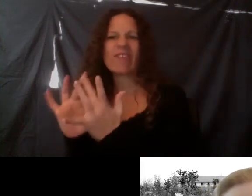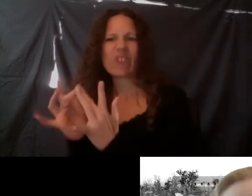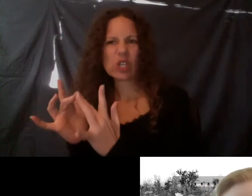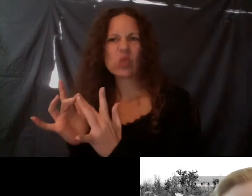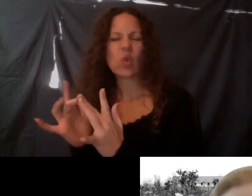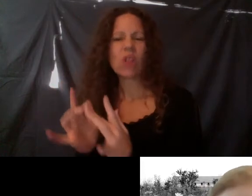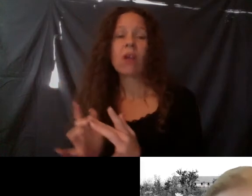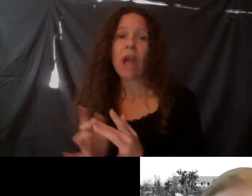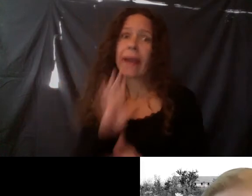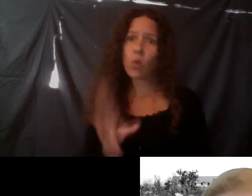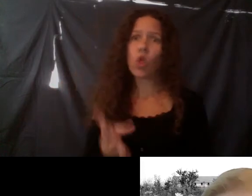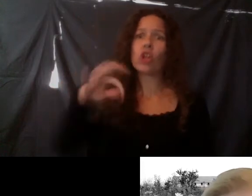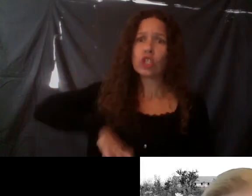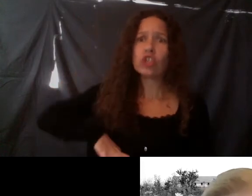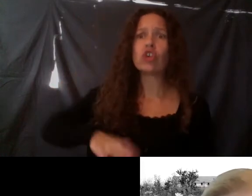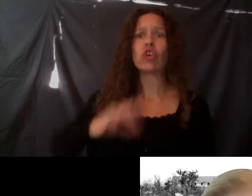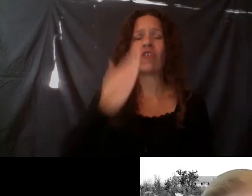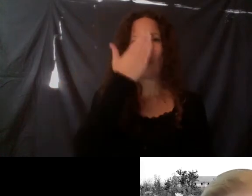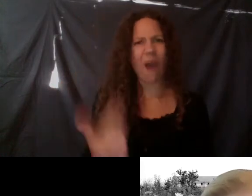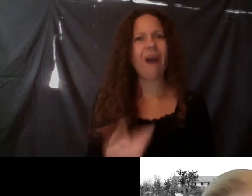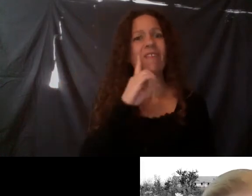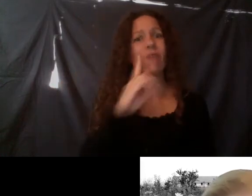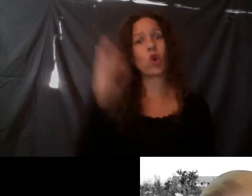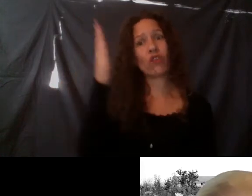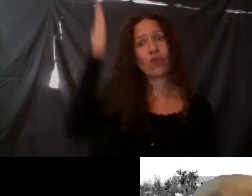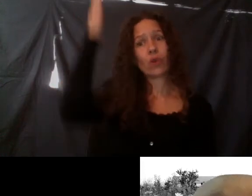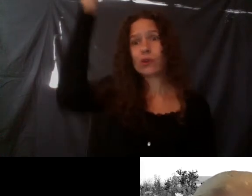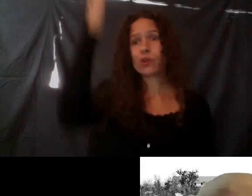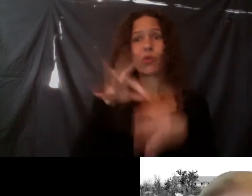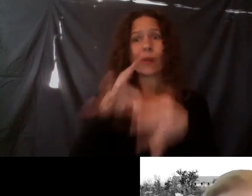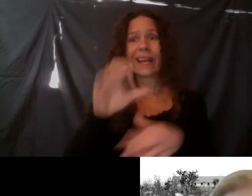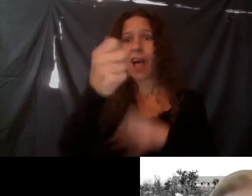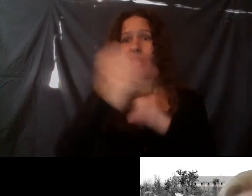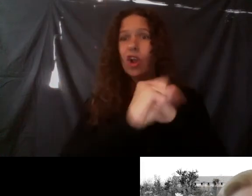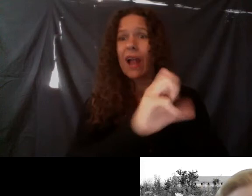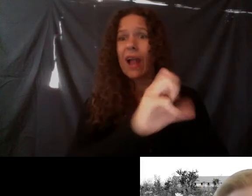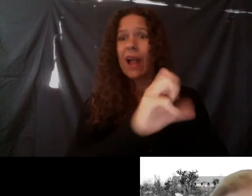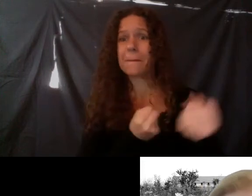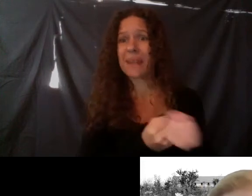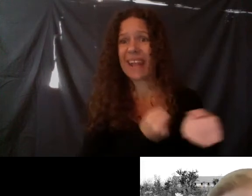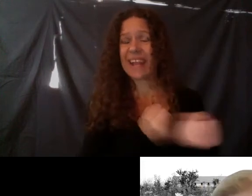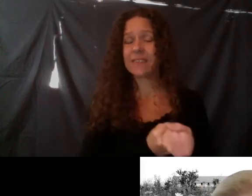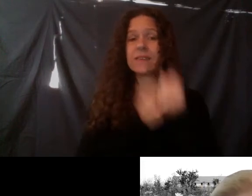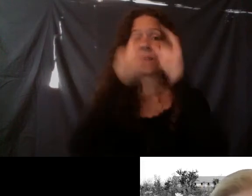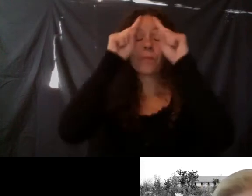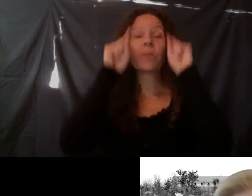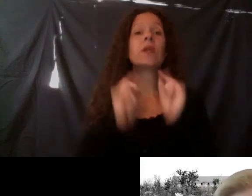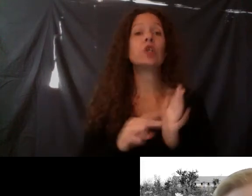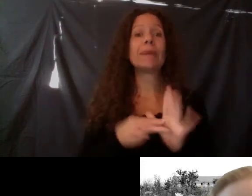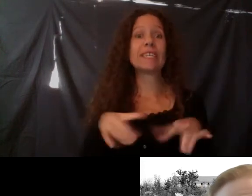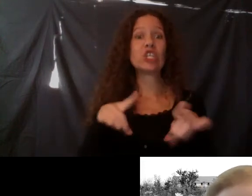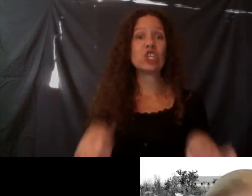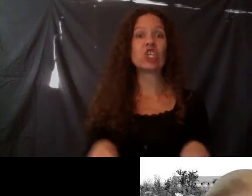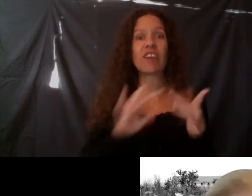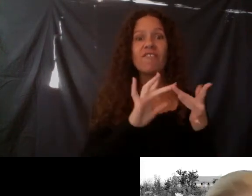going to serve us really well as Democrats moving into the future with other campaigns. So during this virtual muscle building